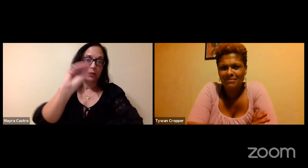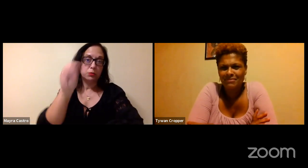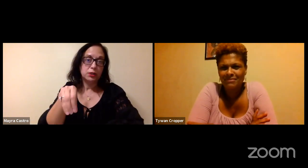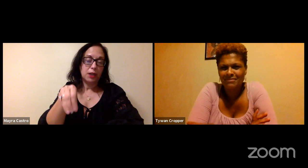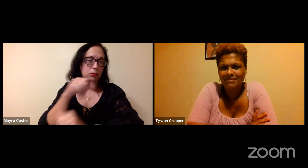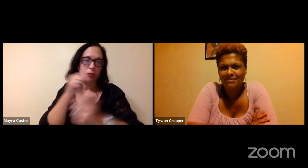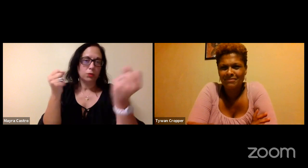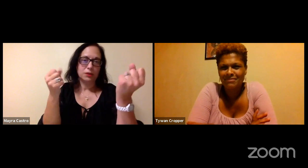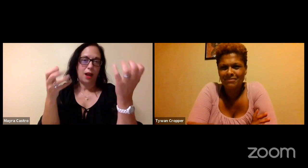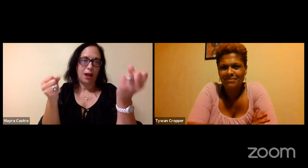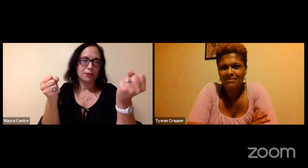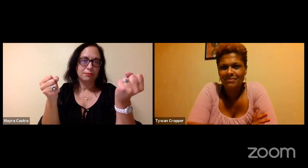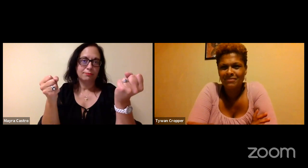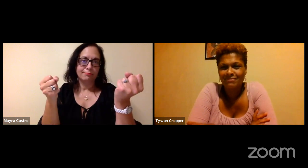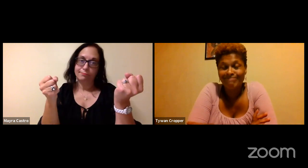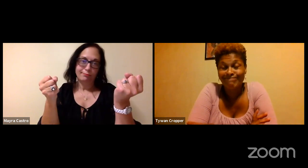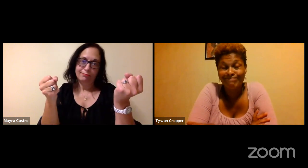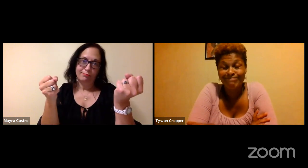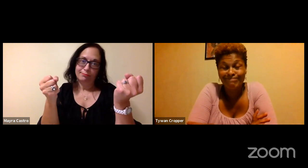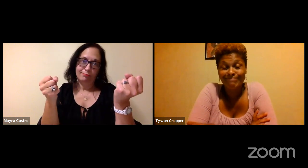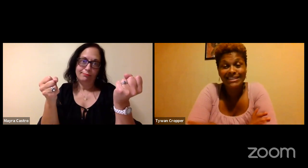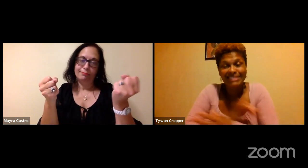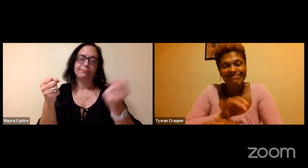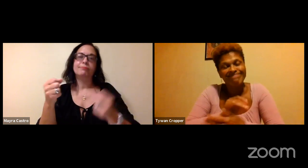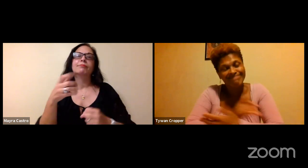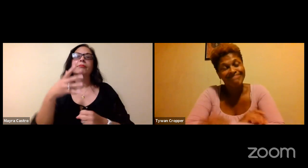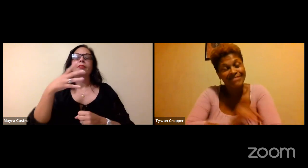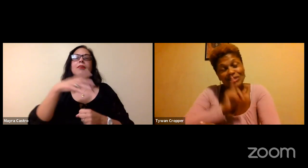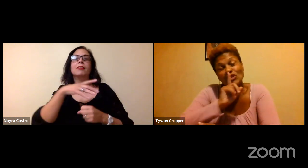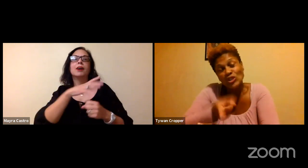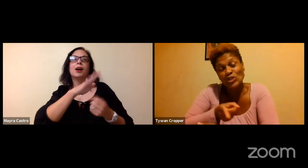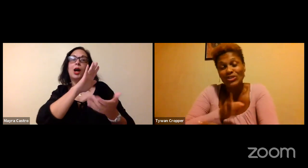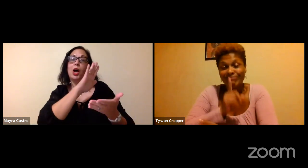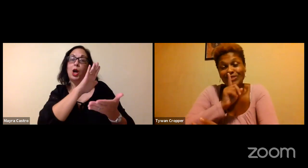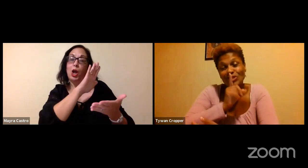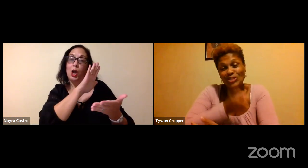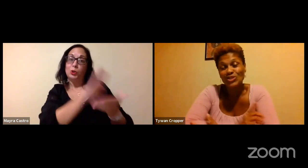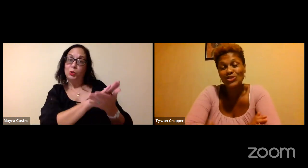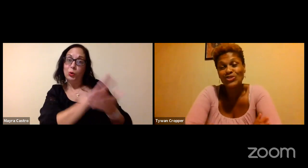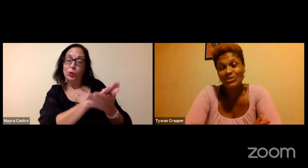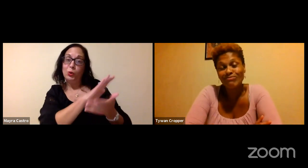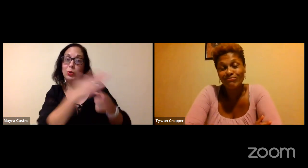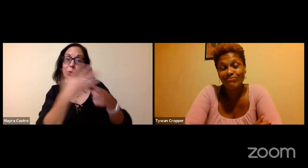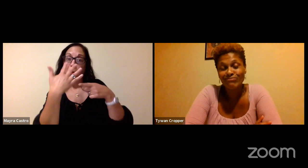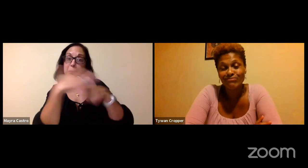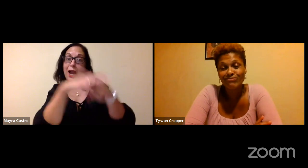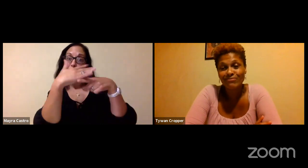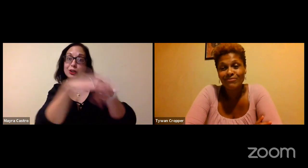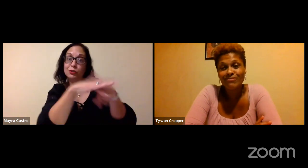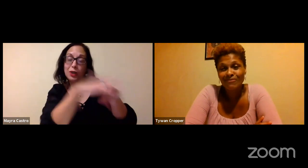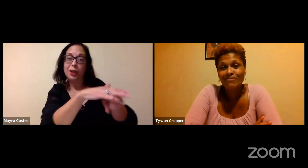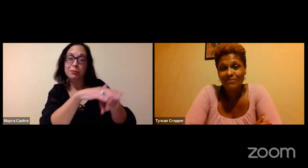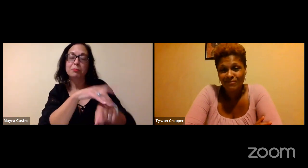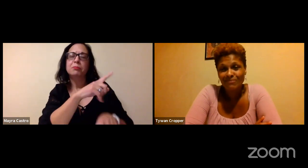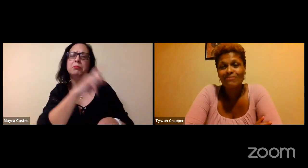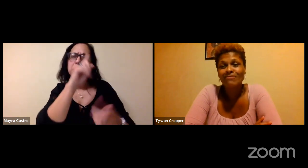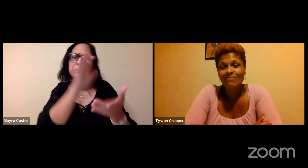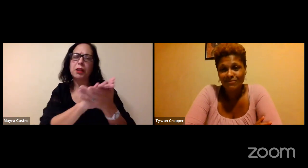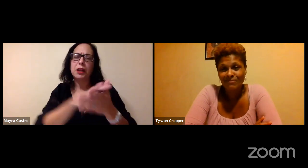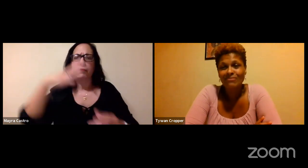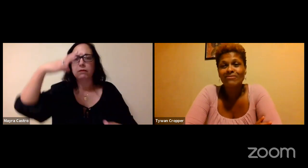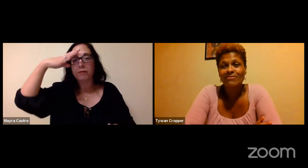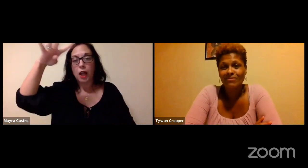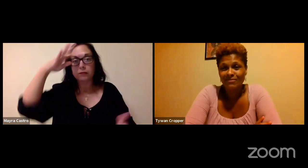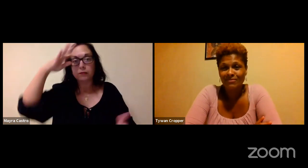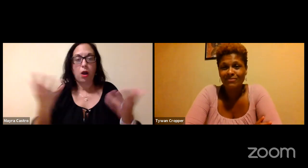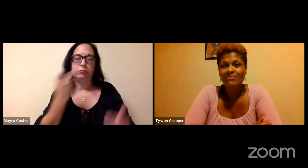is a world out there for them, because 90% of the parents who can hear do not ever learn how to sign with their children.